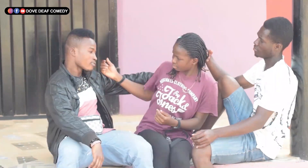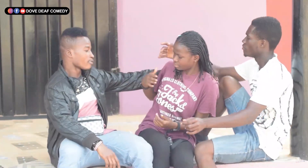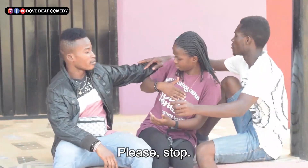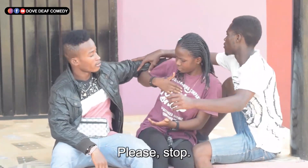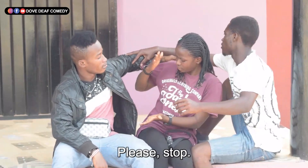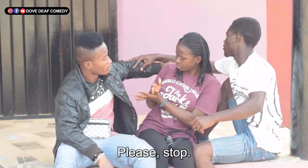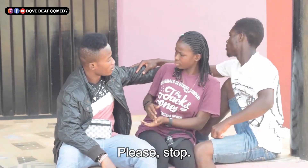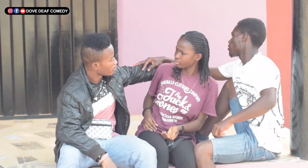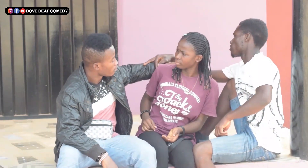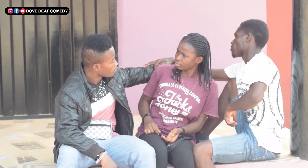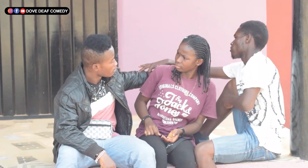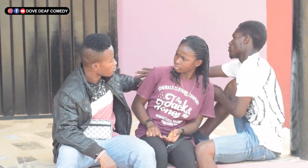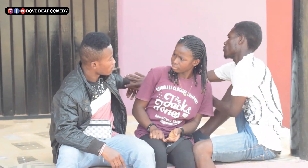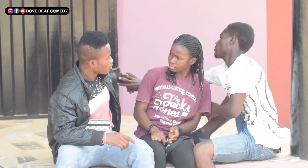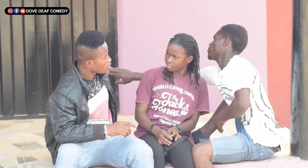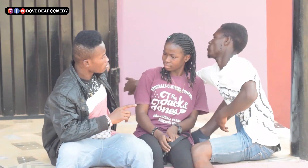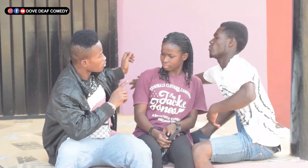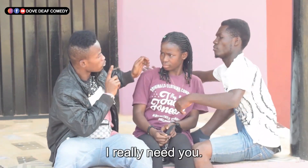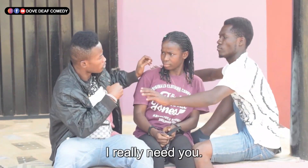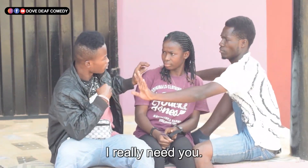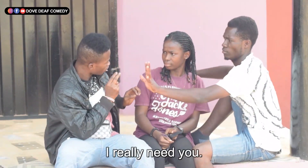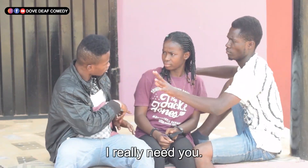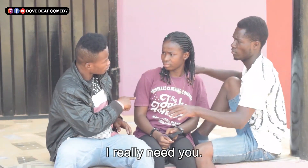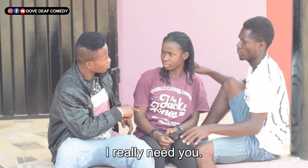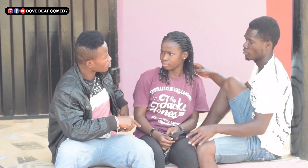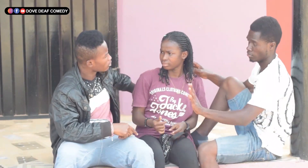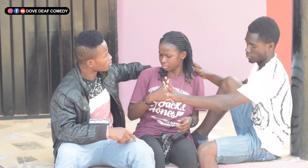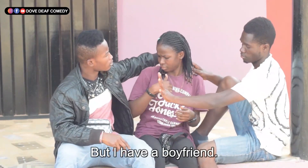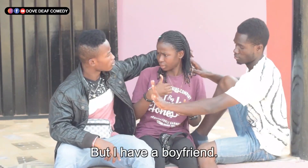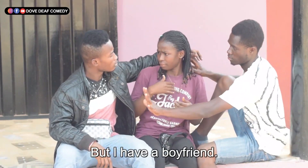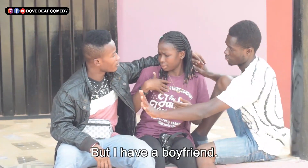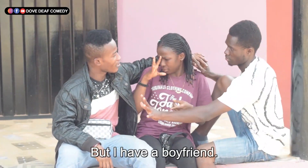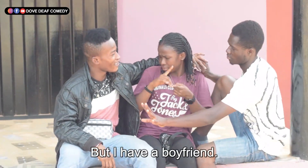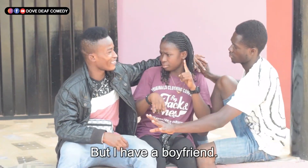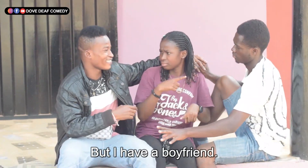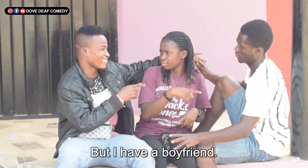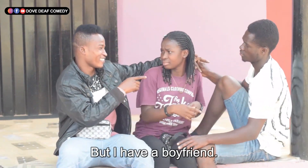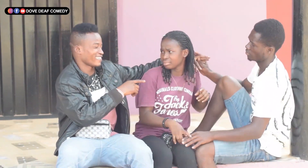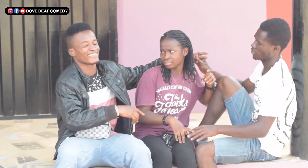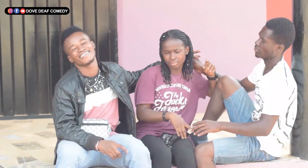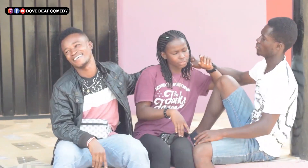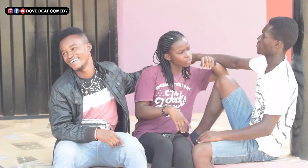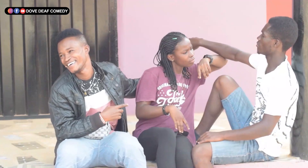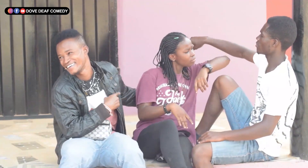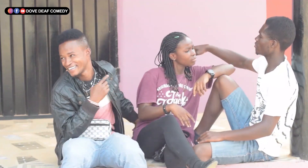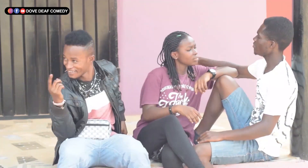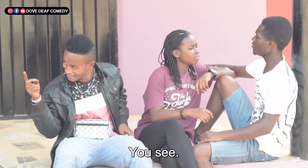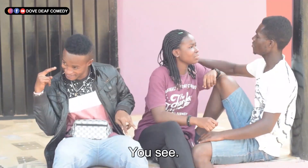Please, stop. I really need you. But I have a boyfriend. You